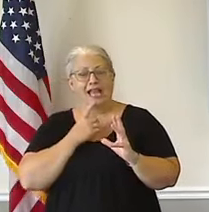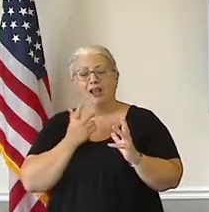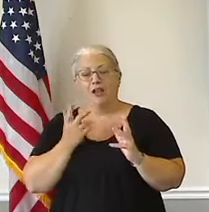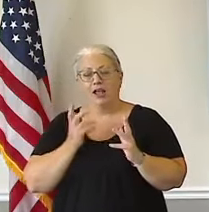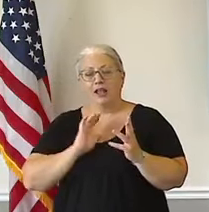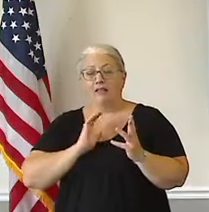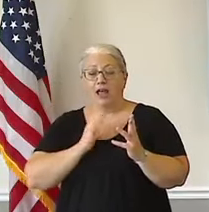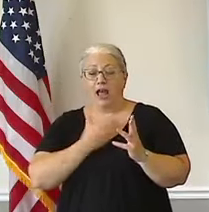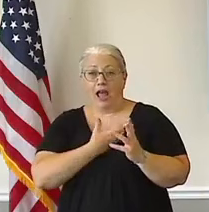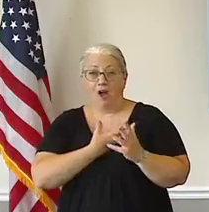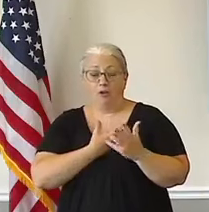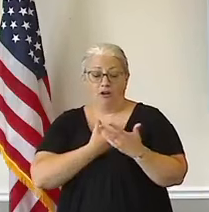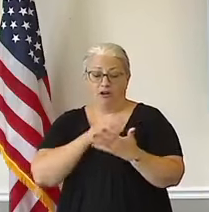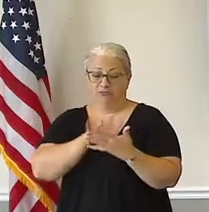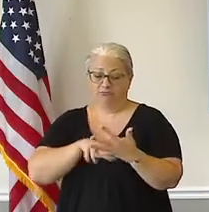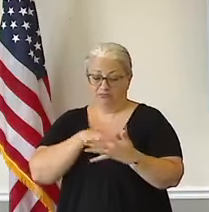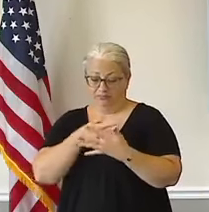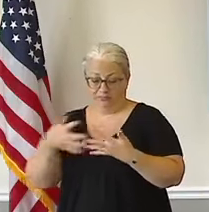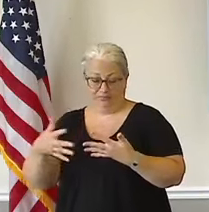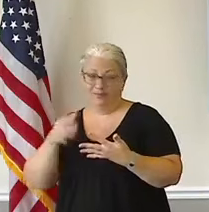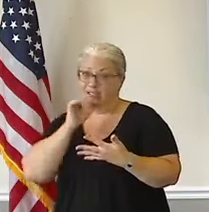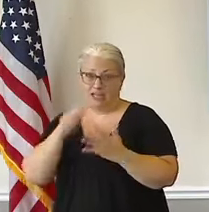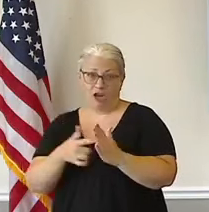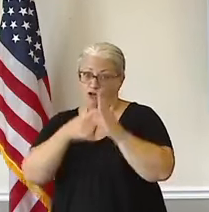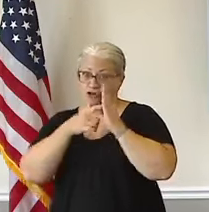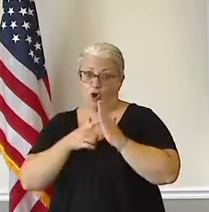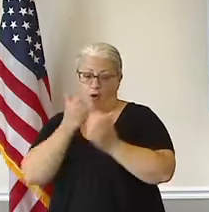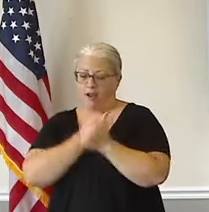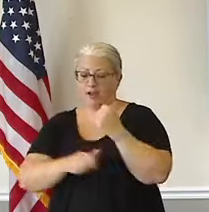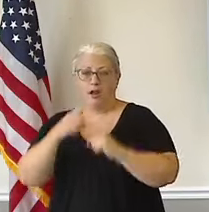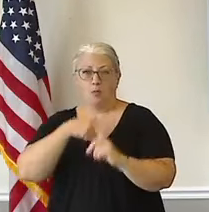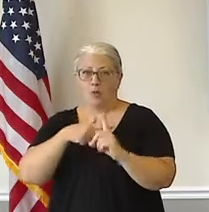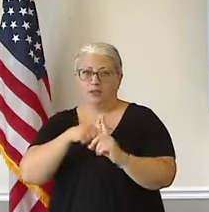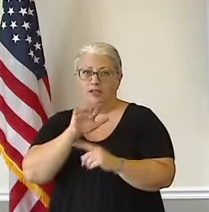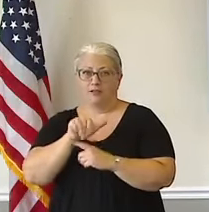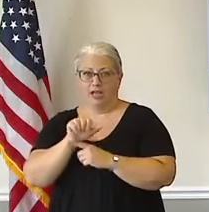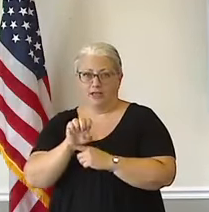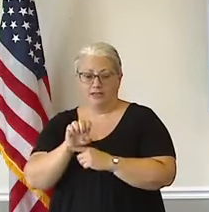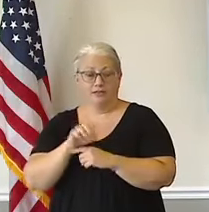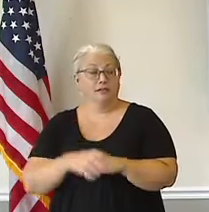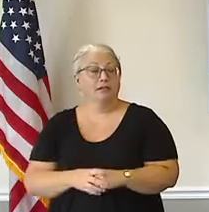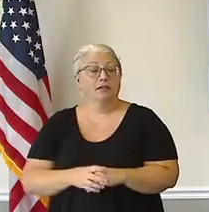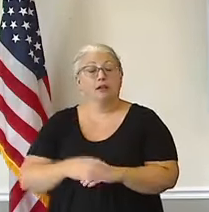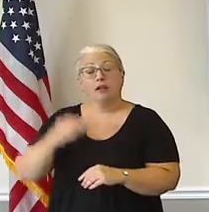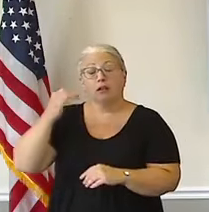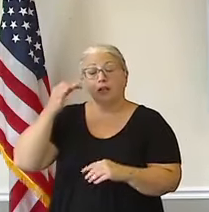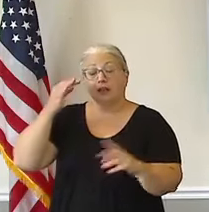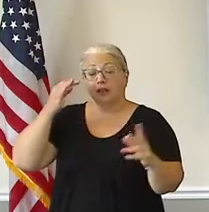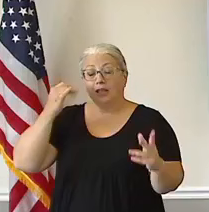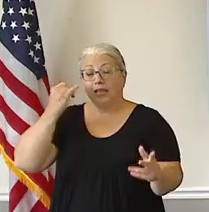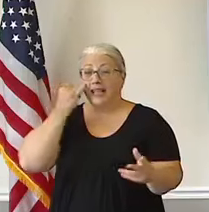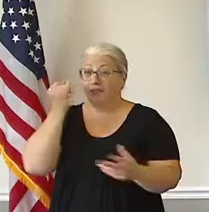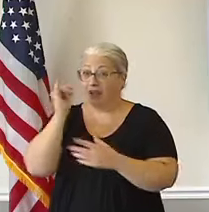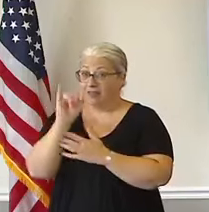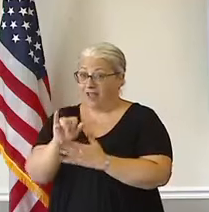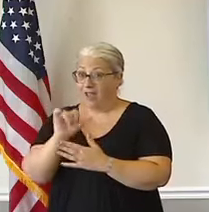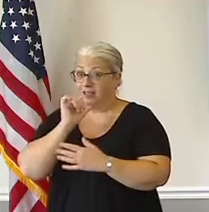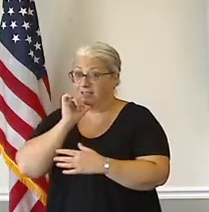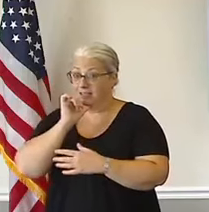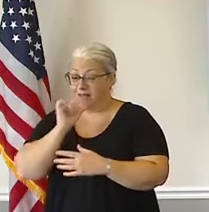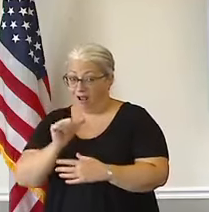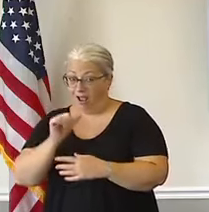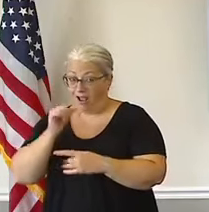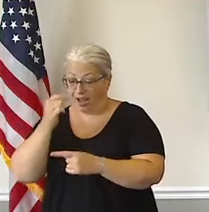show a positive case, but I do think what we will do is if for some reason that's inaccurate, just visit the comment